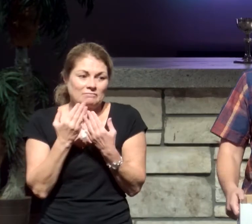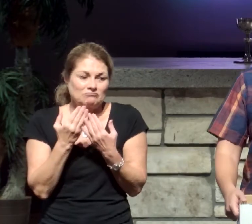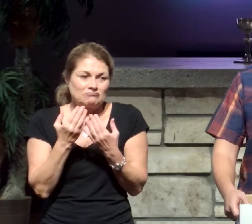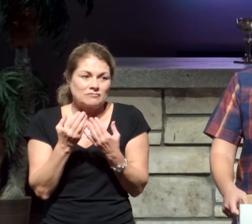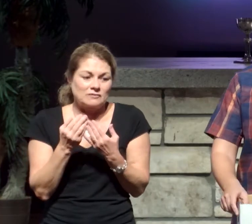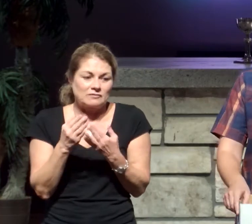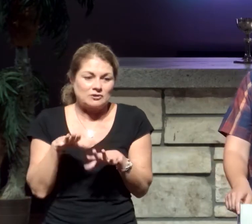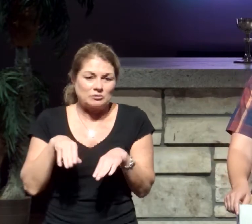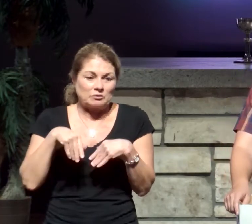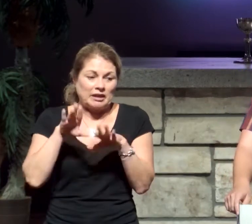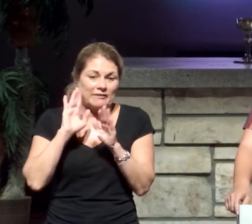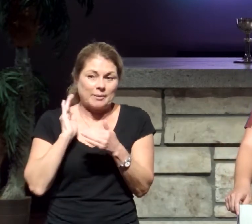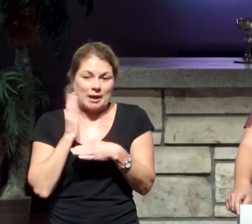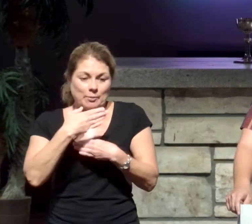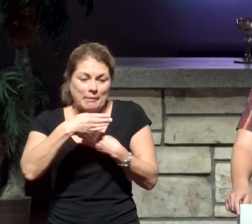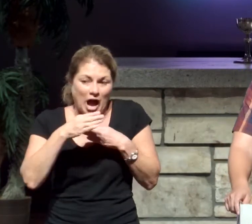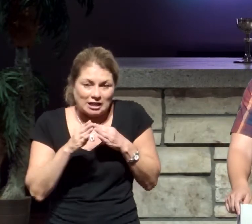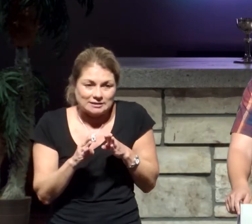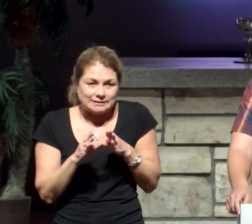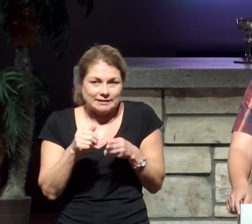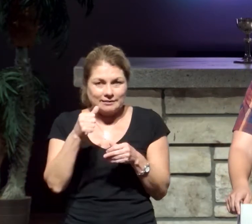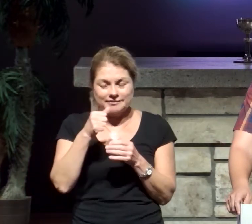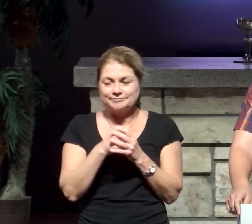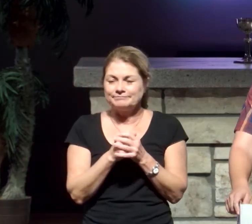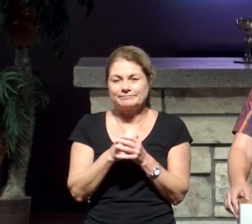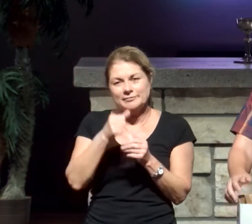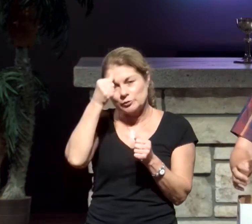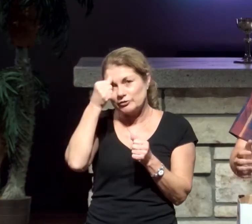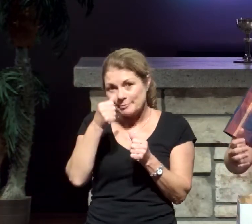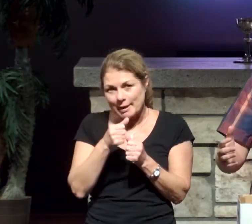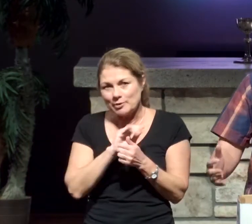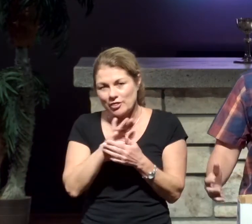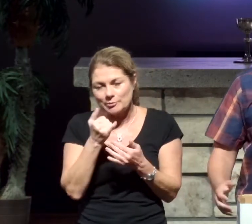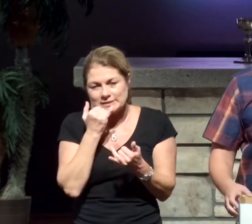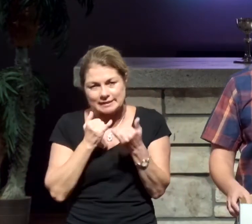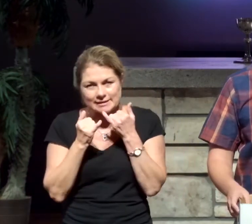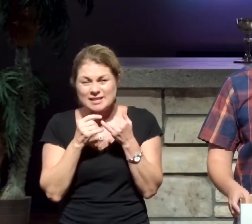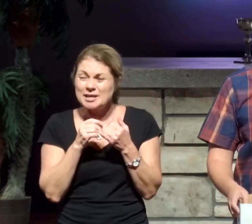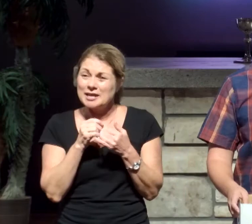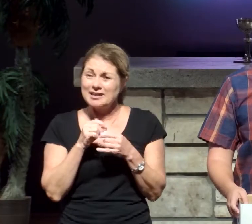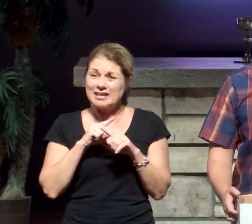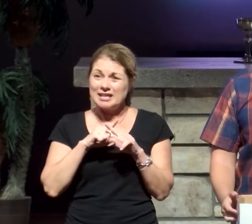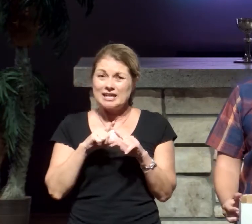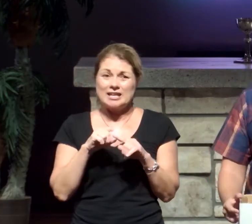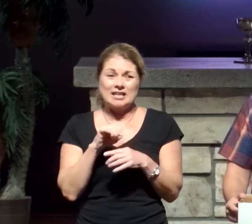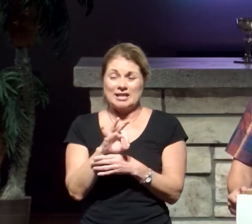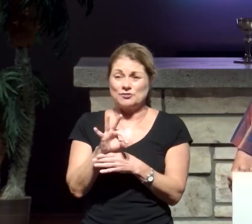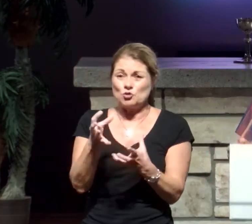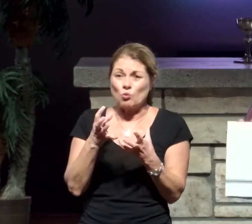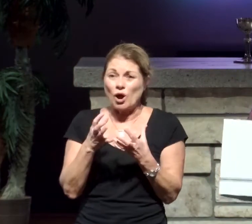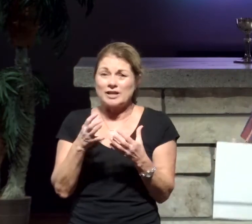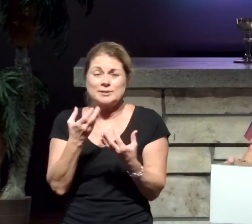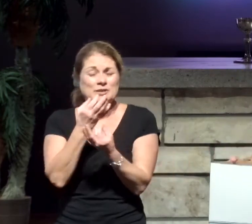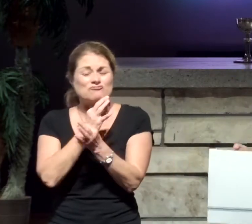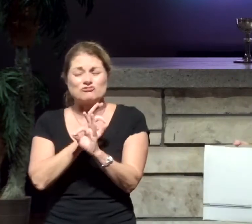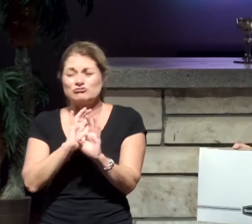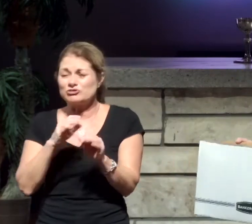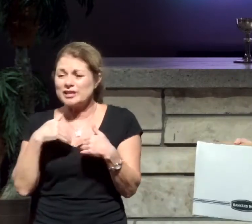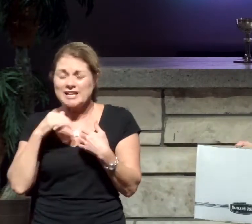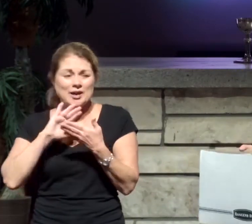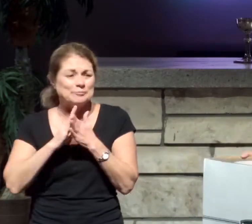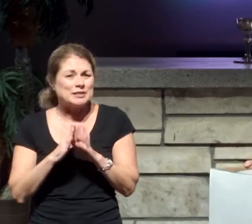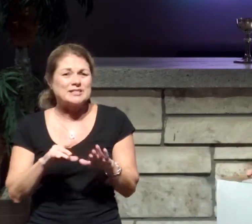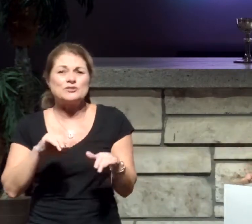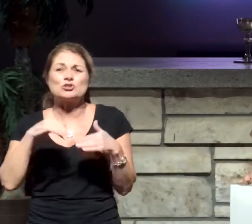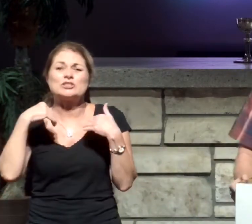But friends, if you want to be free, if you want to have peace, if you are tired of carrying around